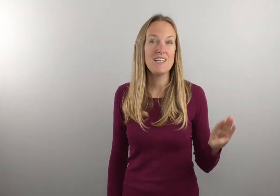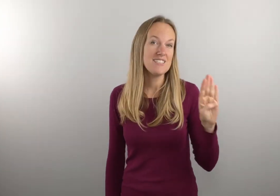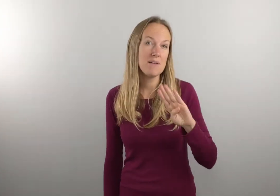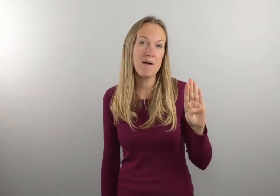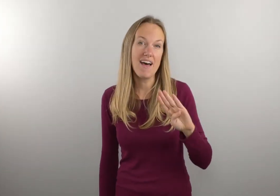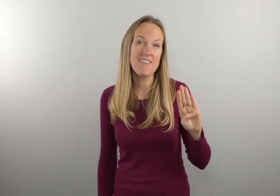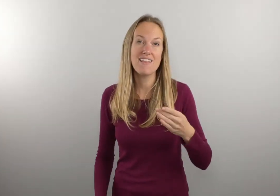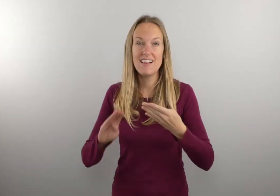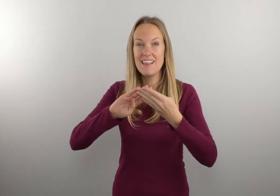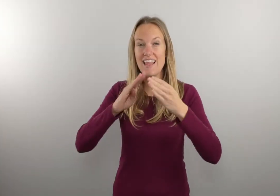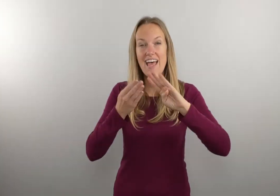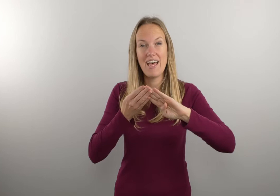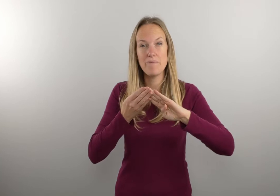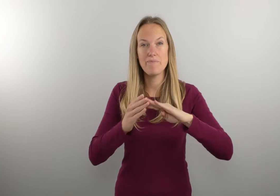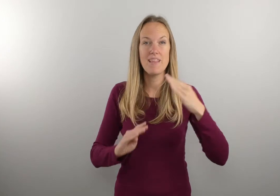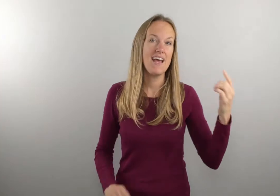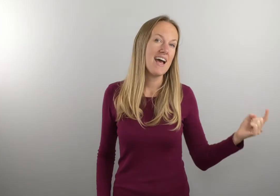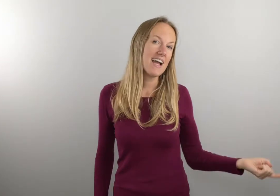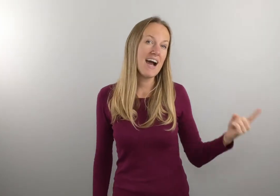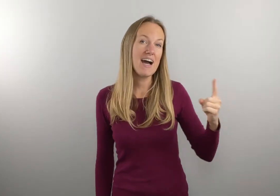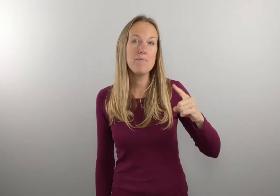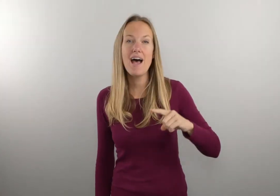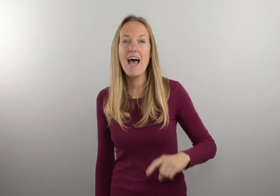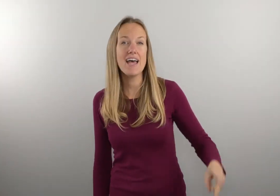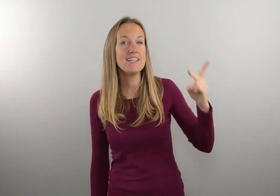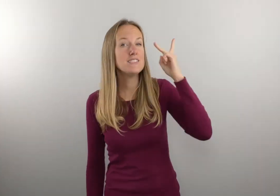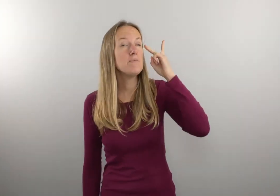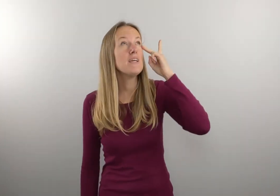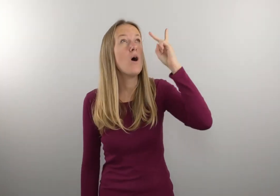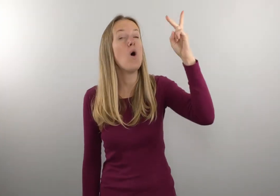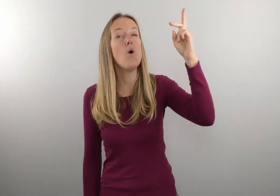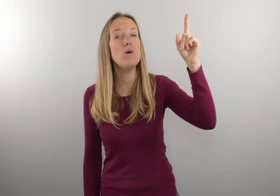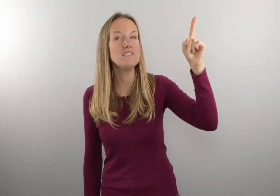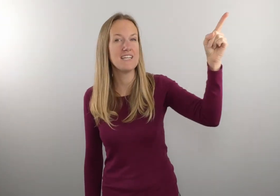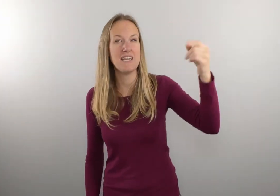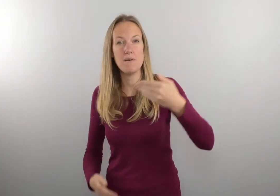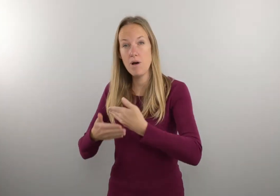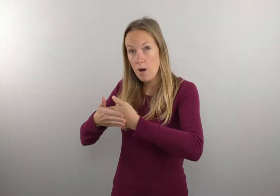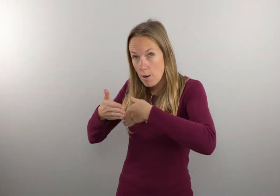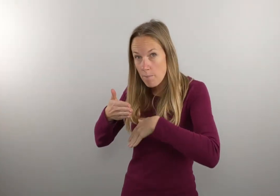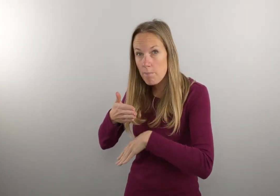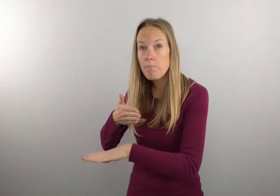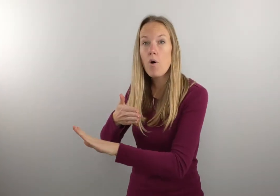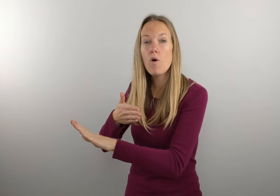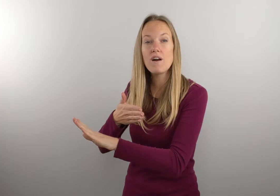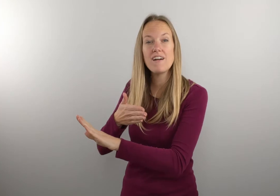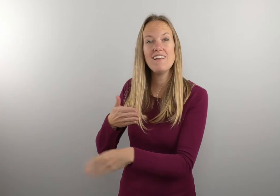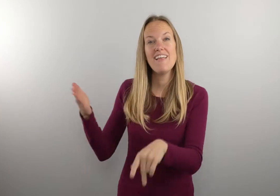to Bethlehem. Come and behold him, born